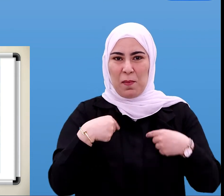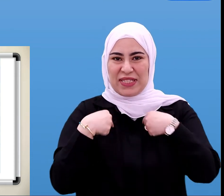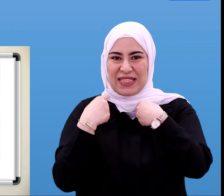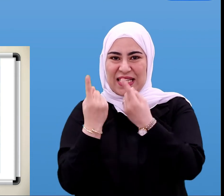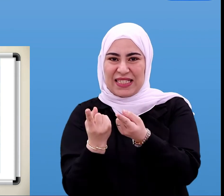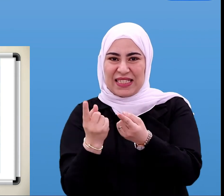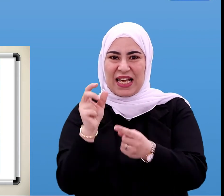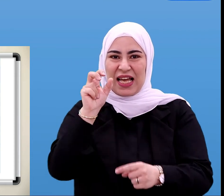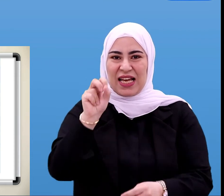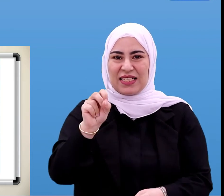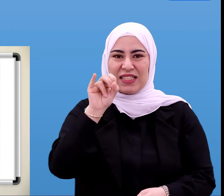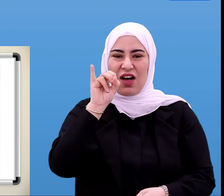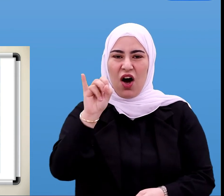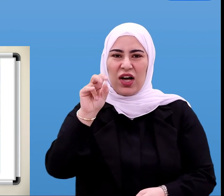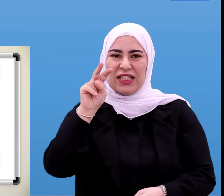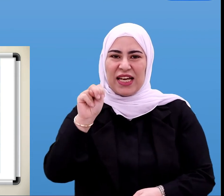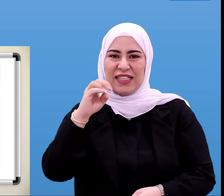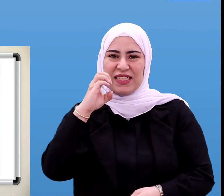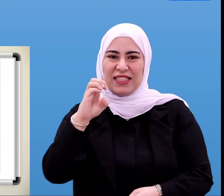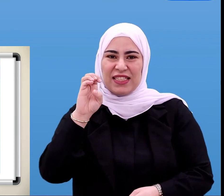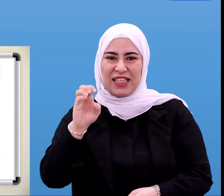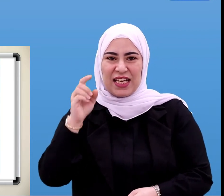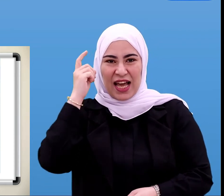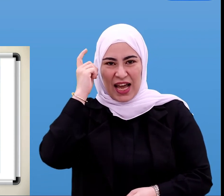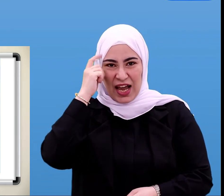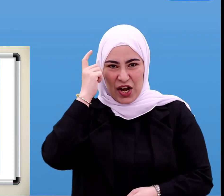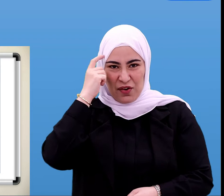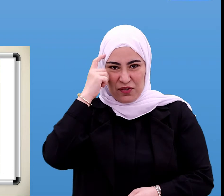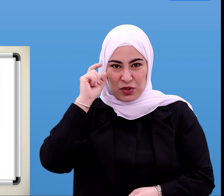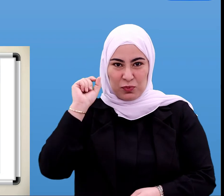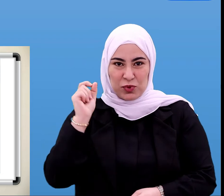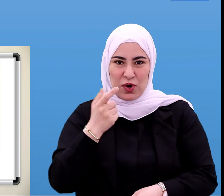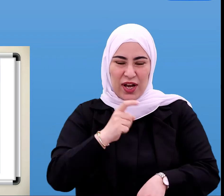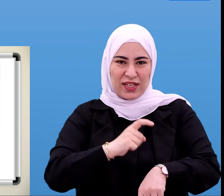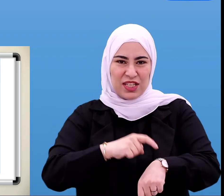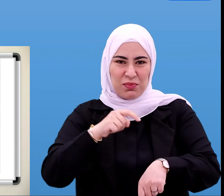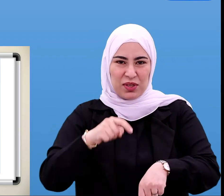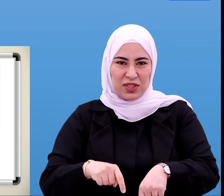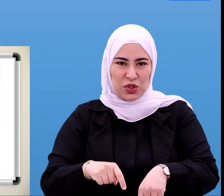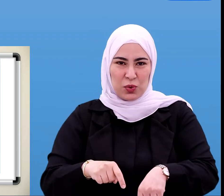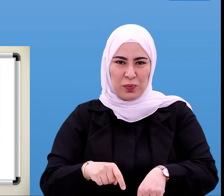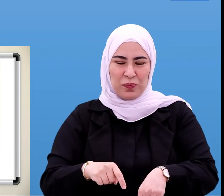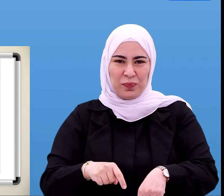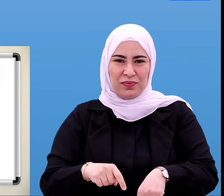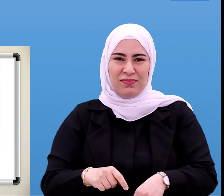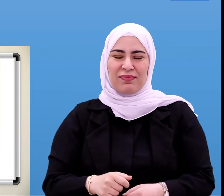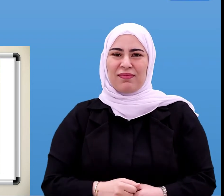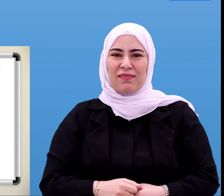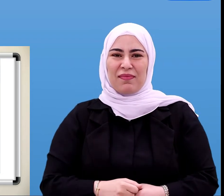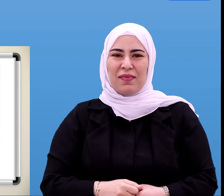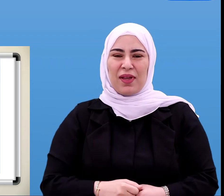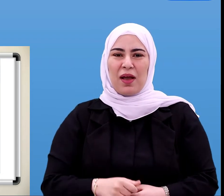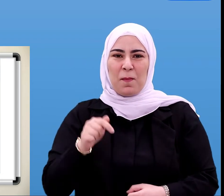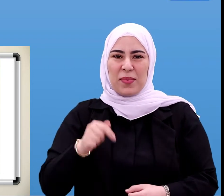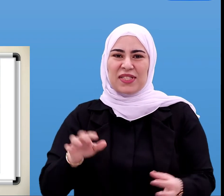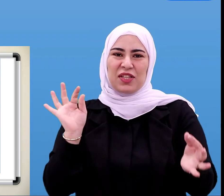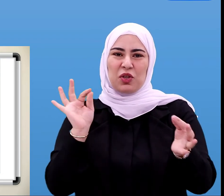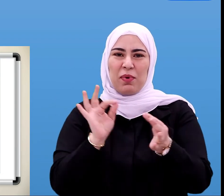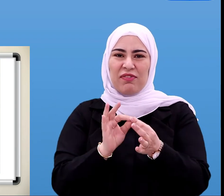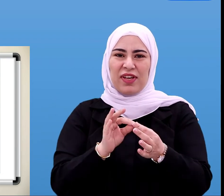perfect. So I added has and the verb in the past participle. Now, let's learn more